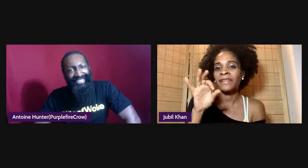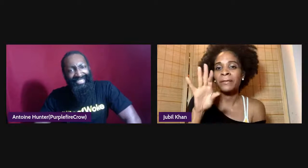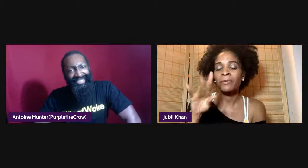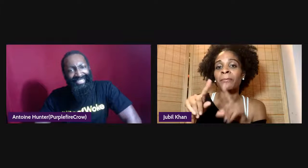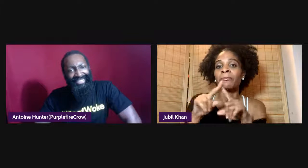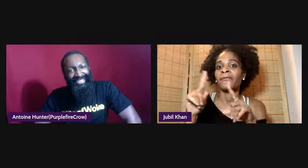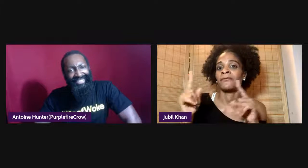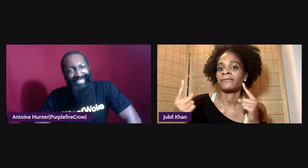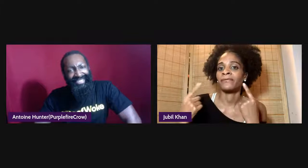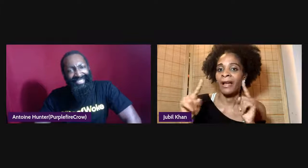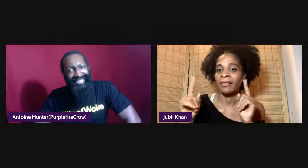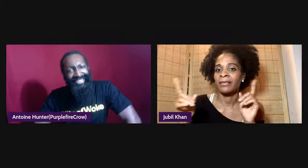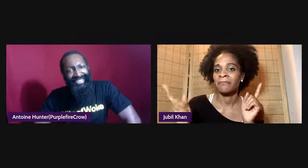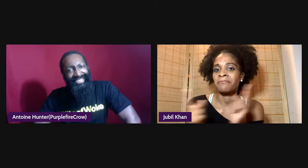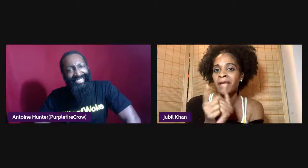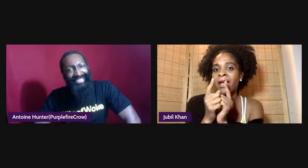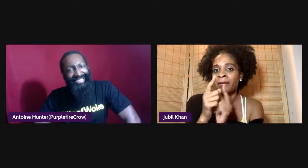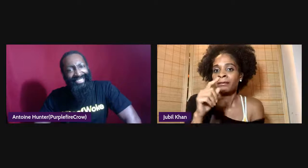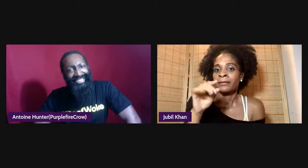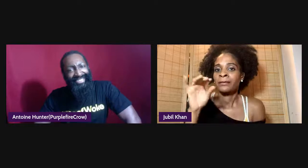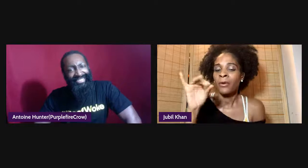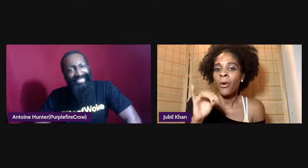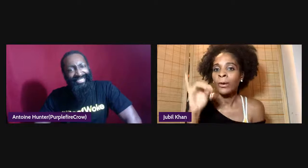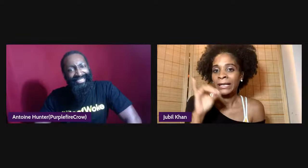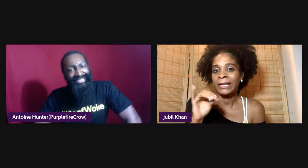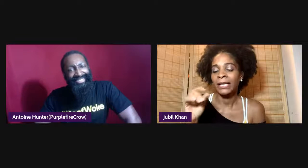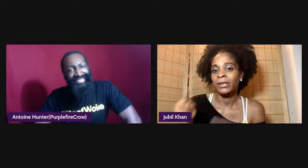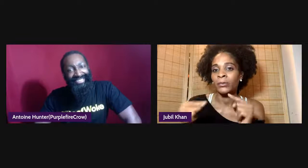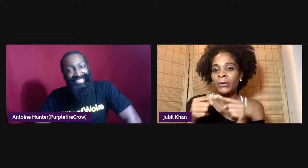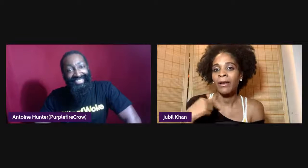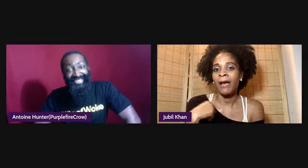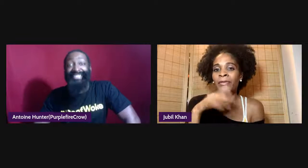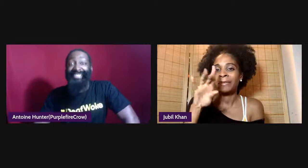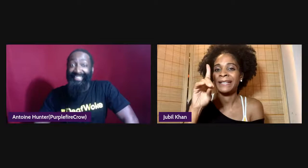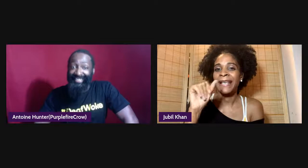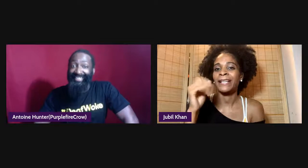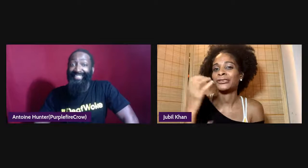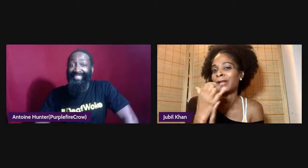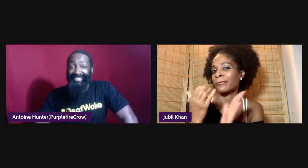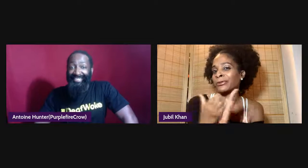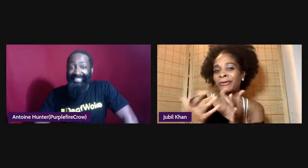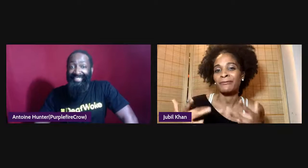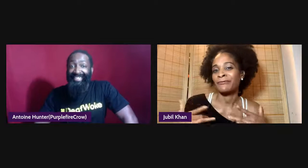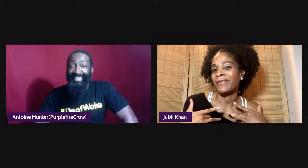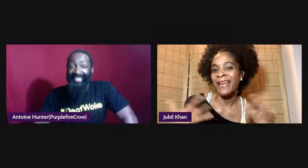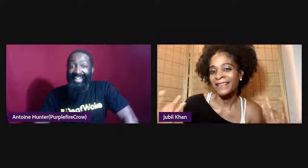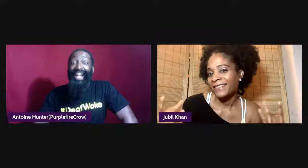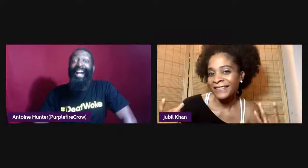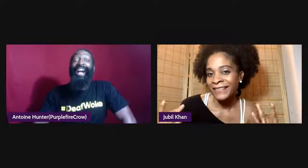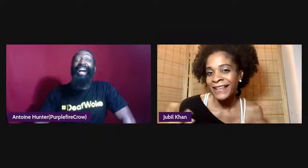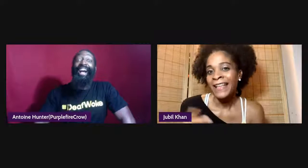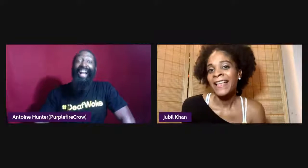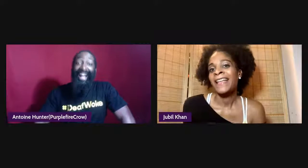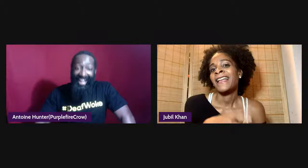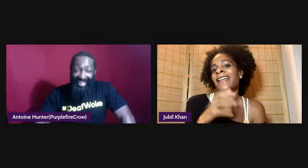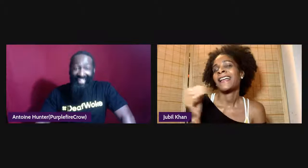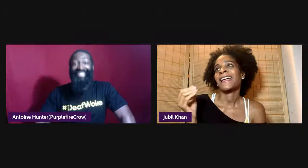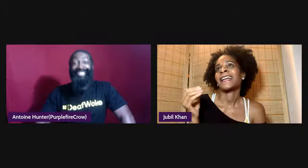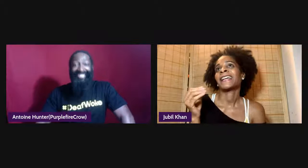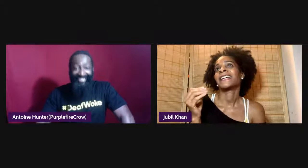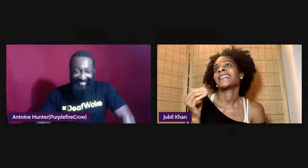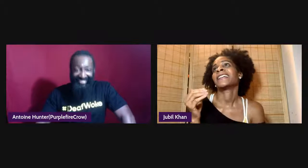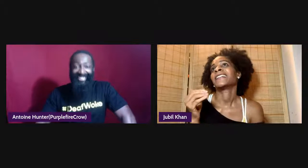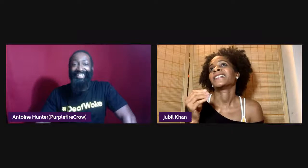we met in February. We met in Oakland, and it was a